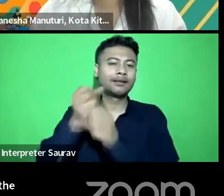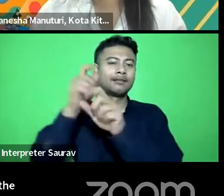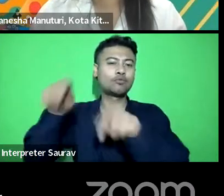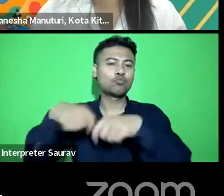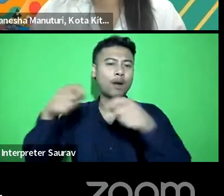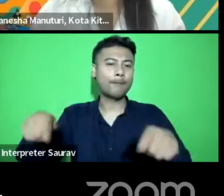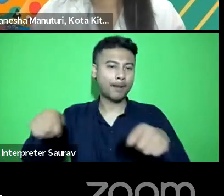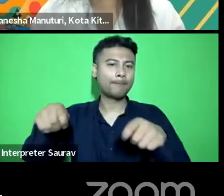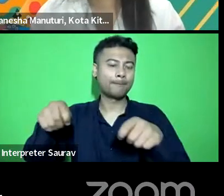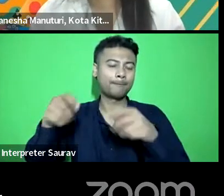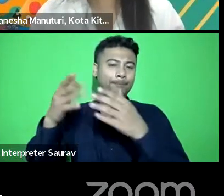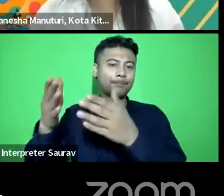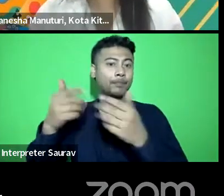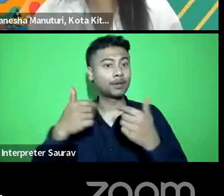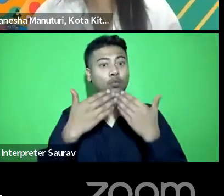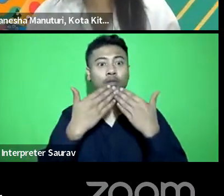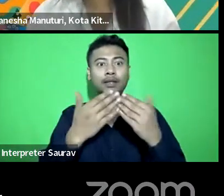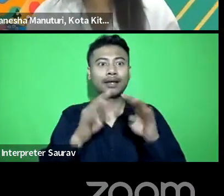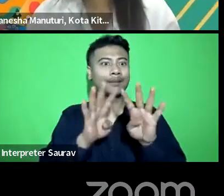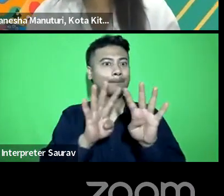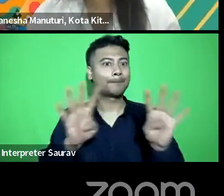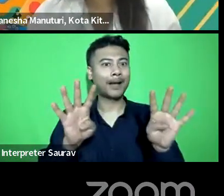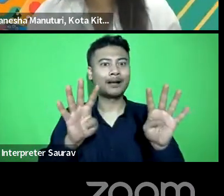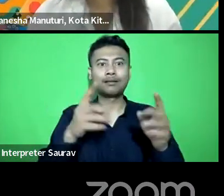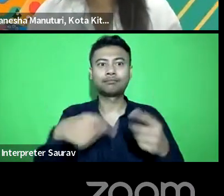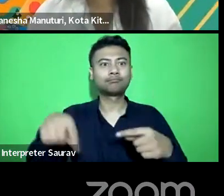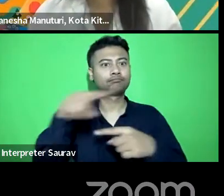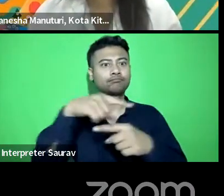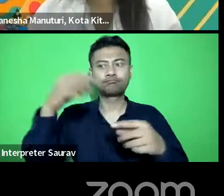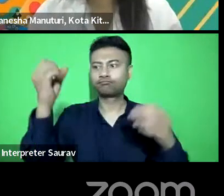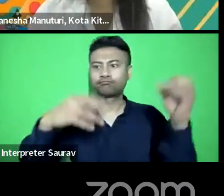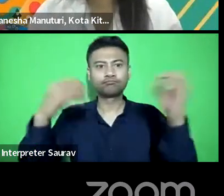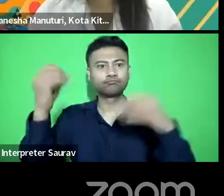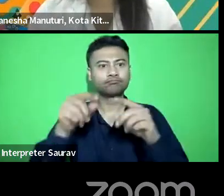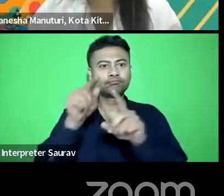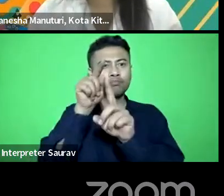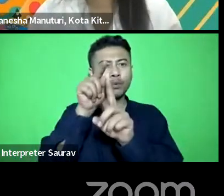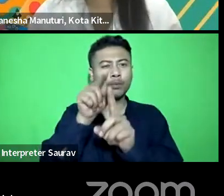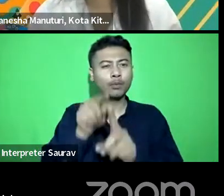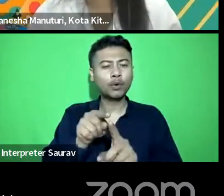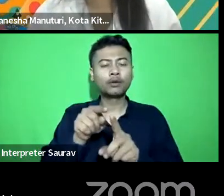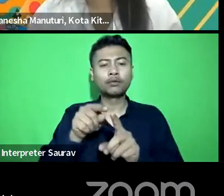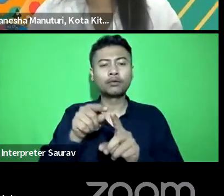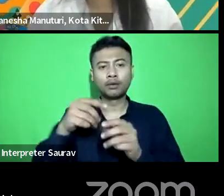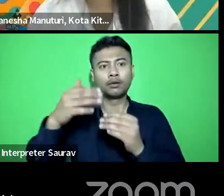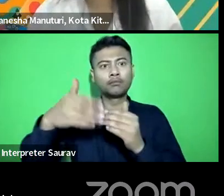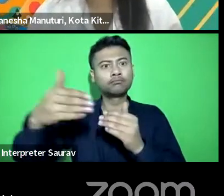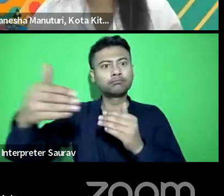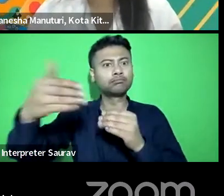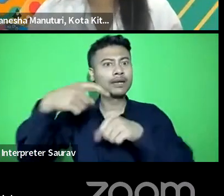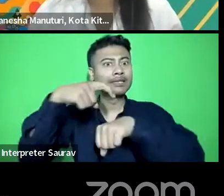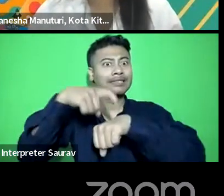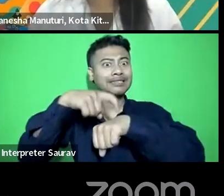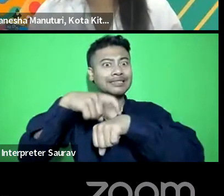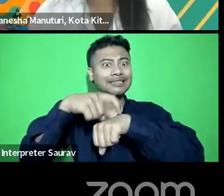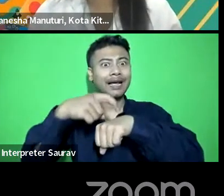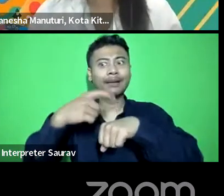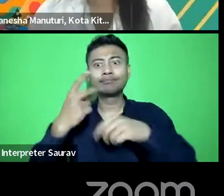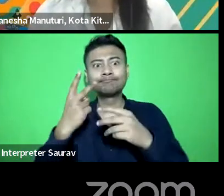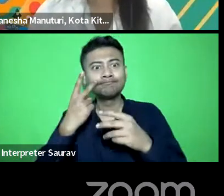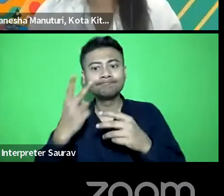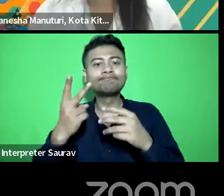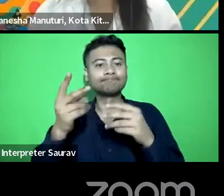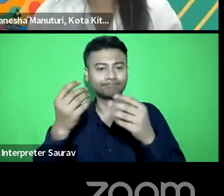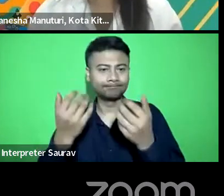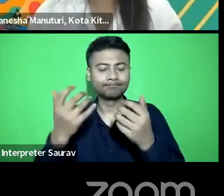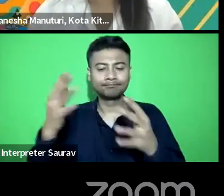really fantastic key points coming out there. I think I've run out of time to do a kind of summary of those. But yeah, do join me in thanking